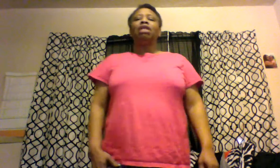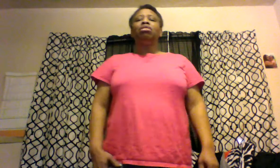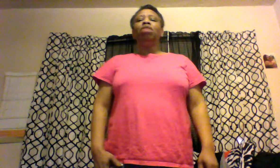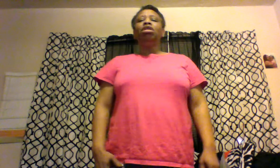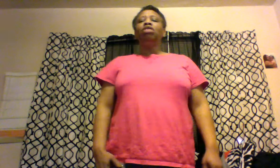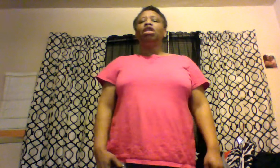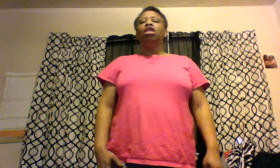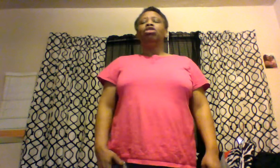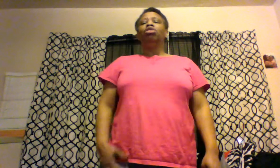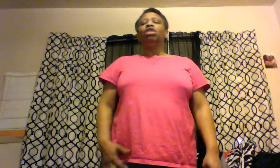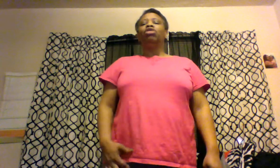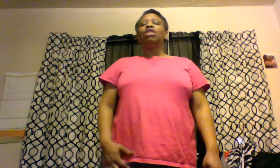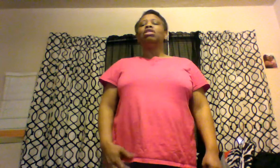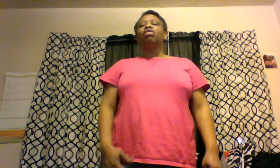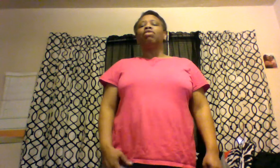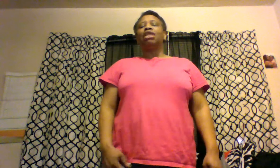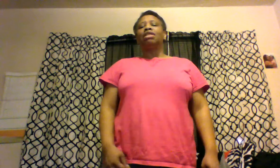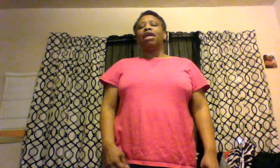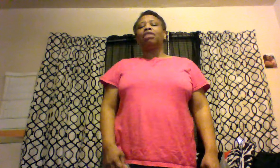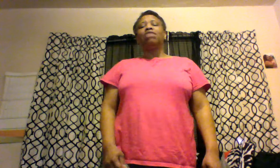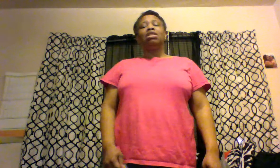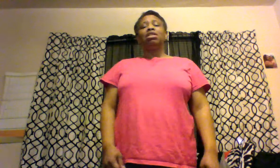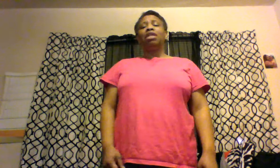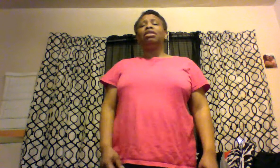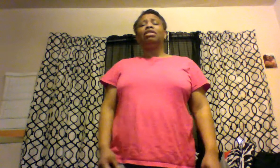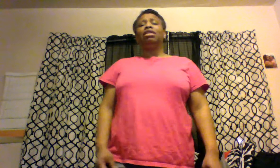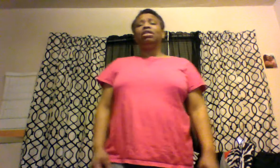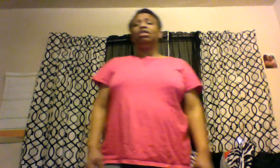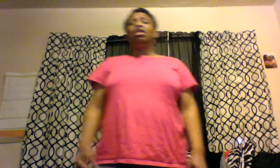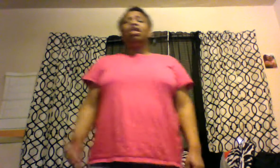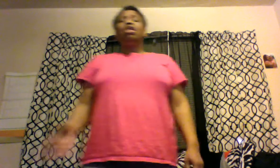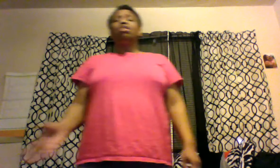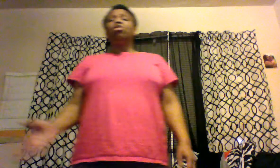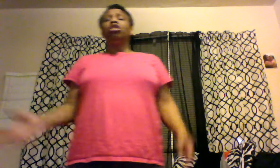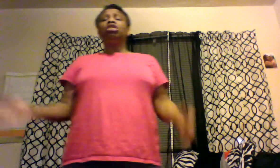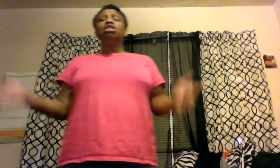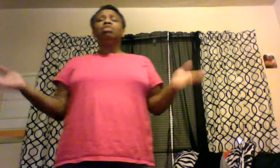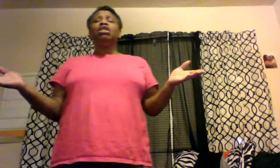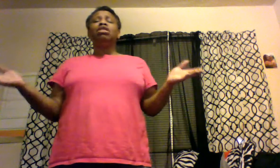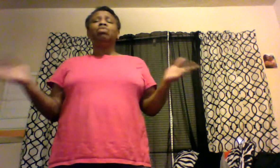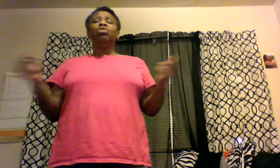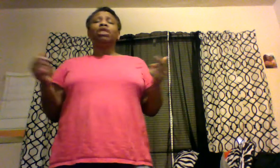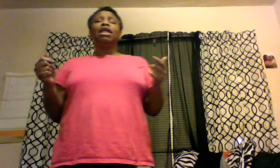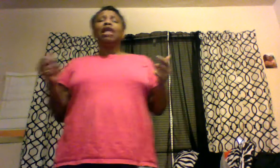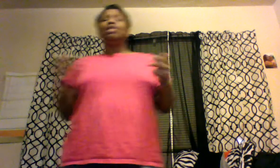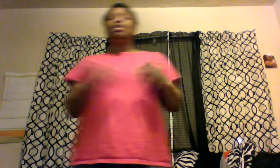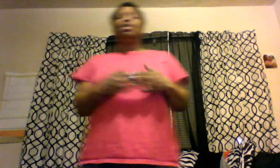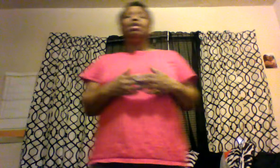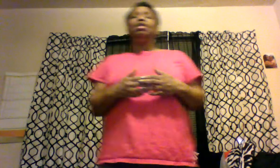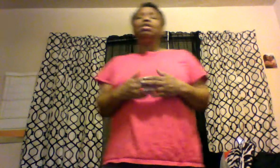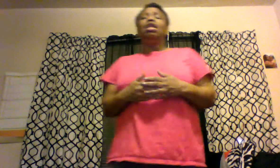Dr. Martin Luther King Jr. was a great civil rights activist in the 1960s. His marches, speeches, boycotts, sit-ins, and